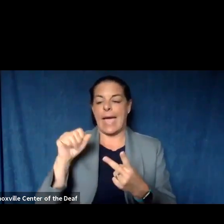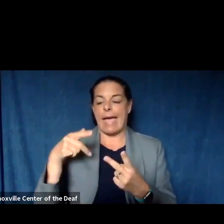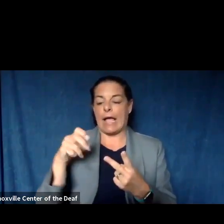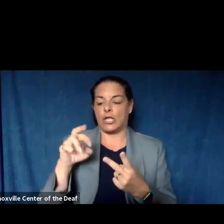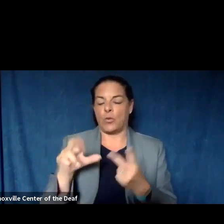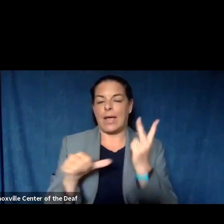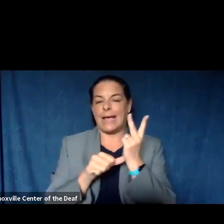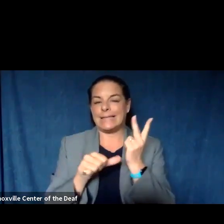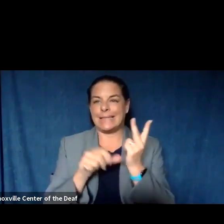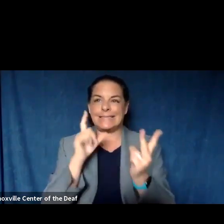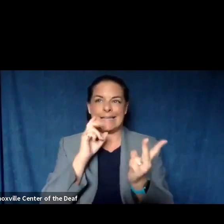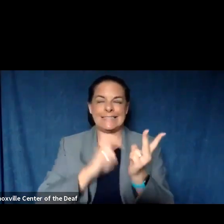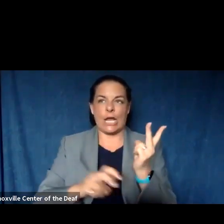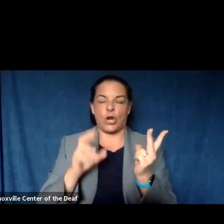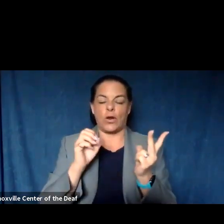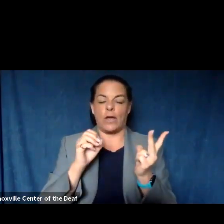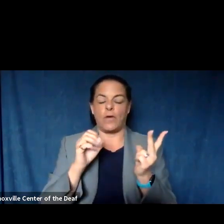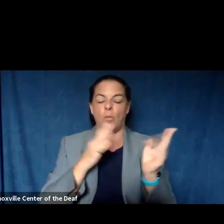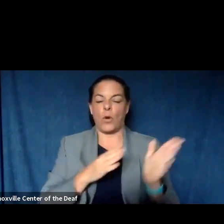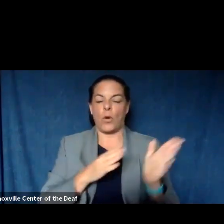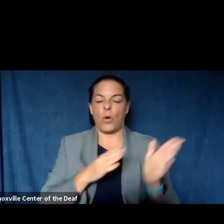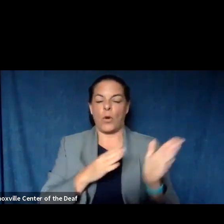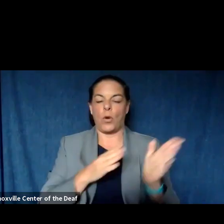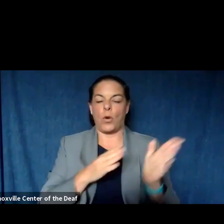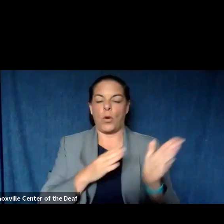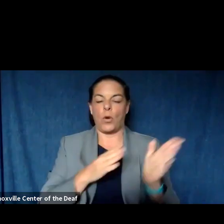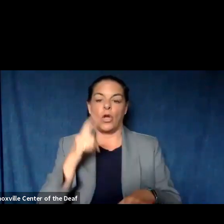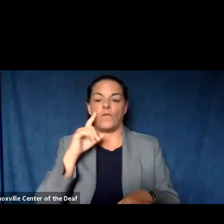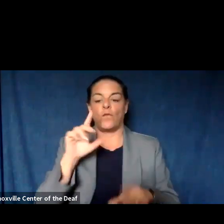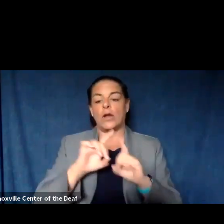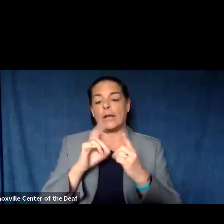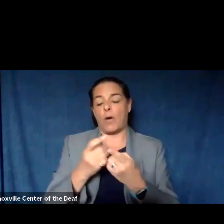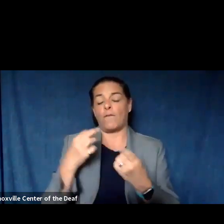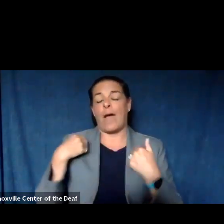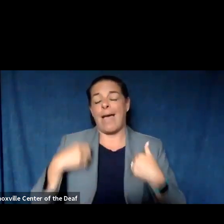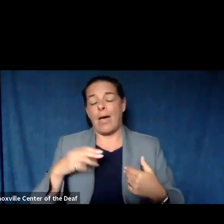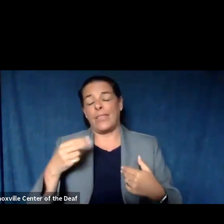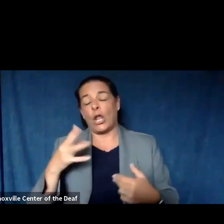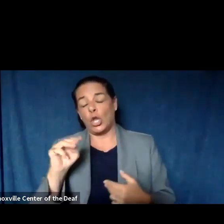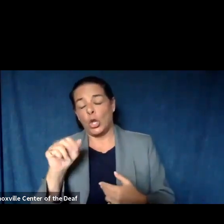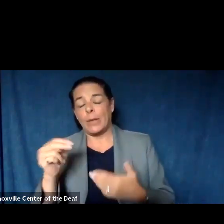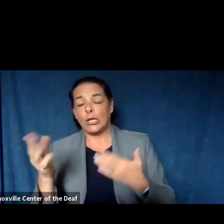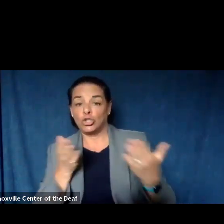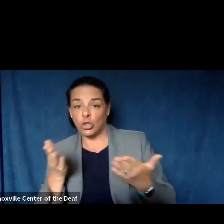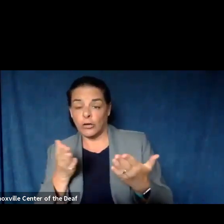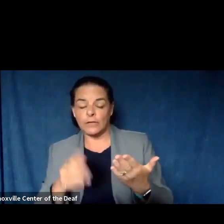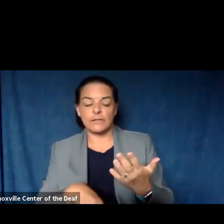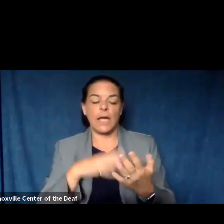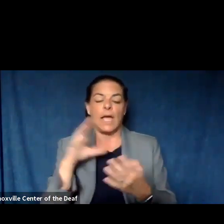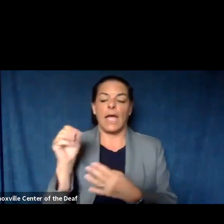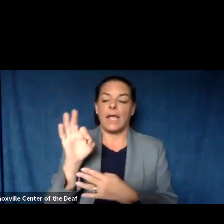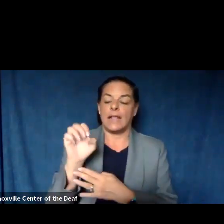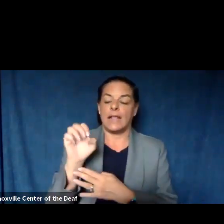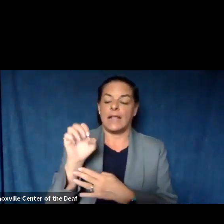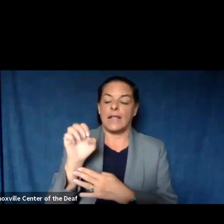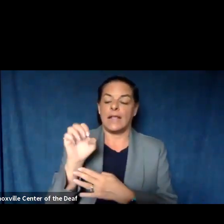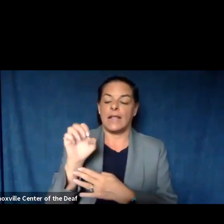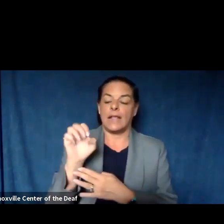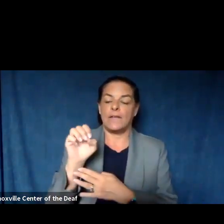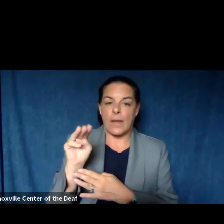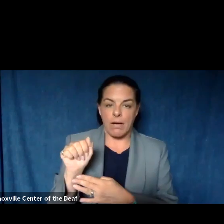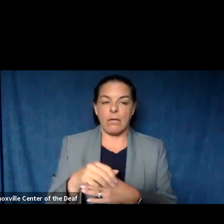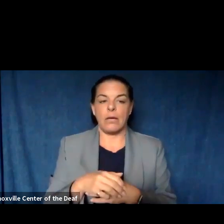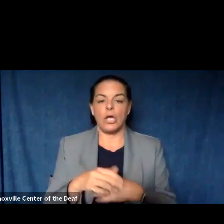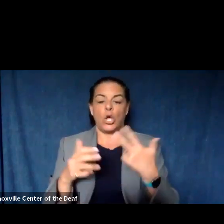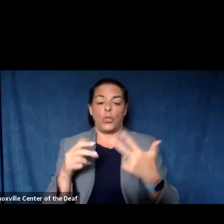Assistant Secretary of Preparedness and Responses Office for the Department of Health and Human Services. That one's a mouthful. And FEMA. The three of